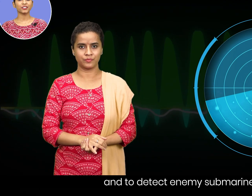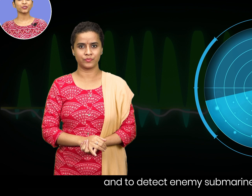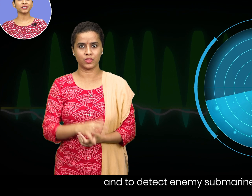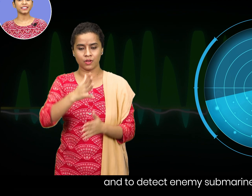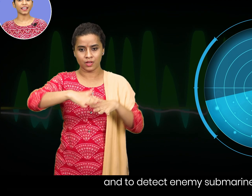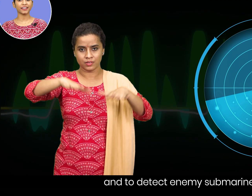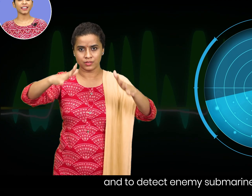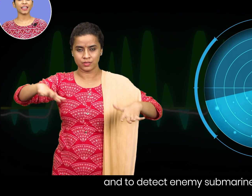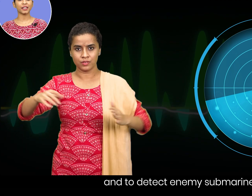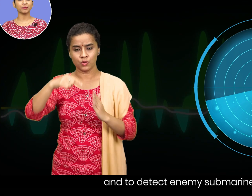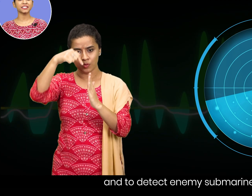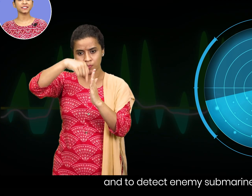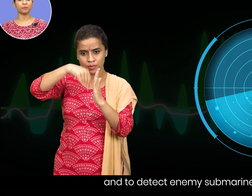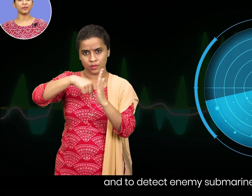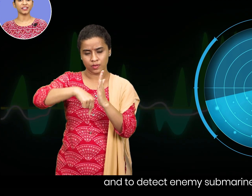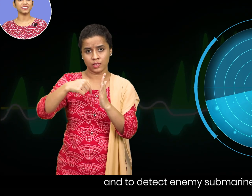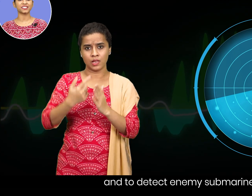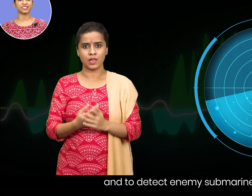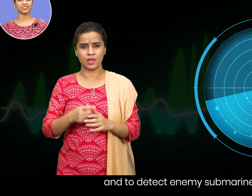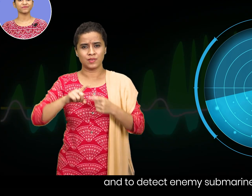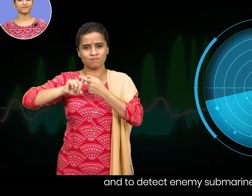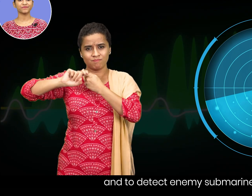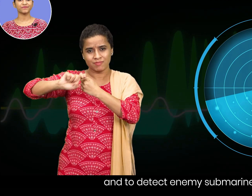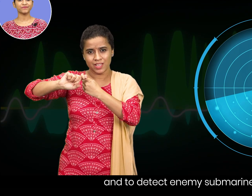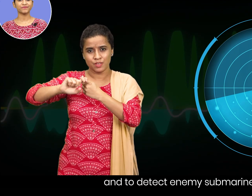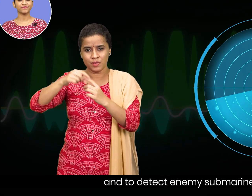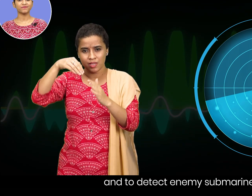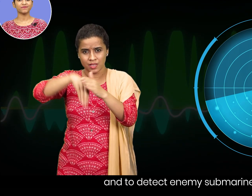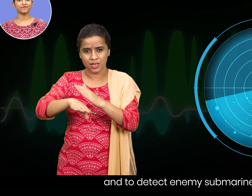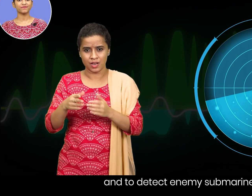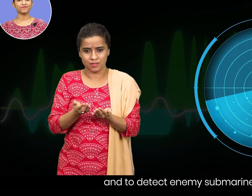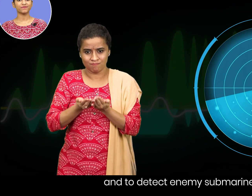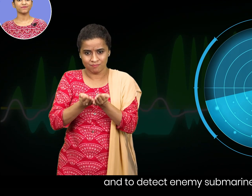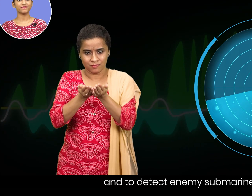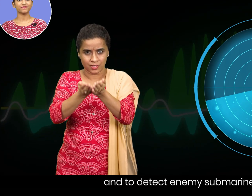and to detect enemy submarines.